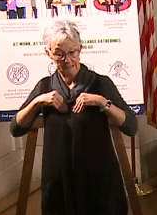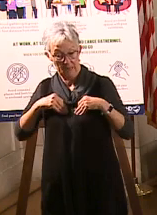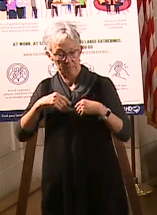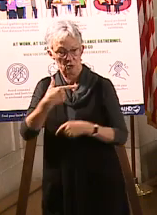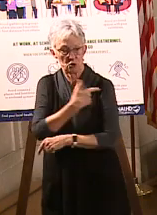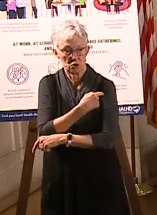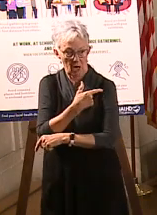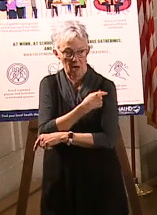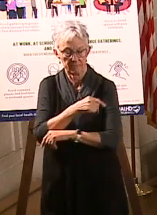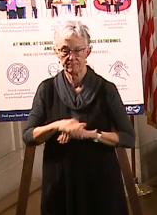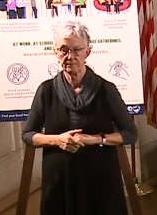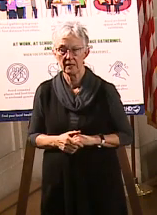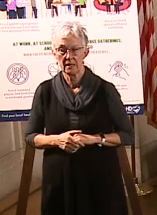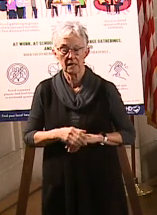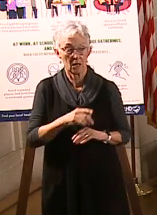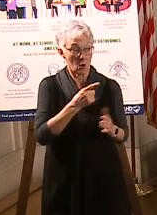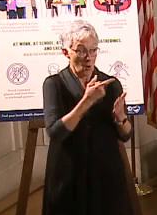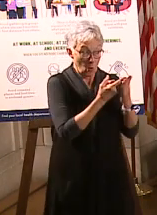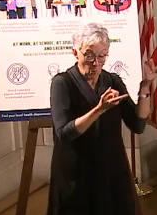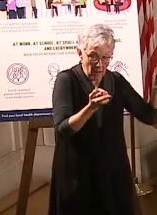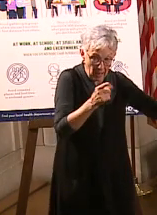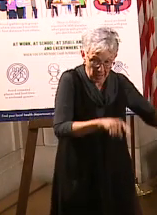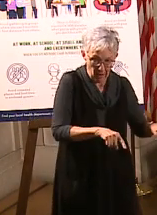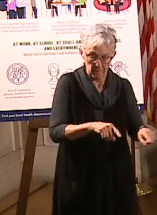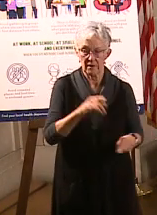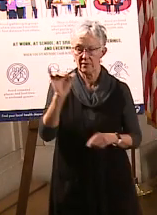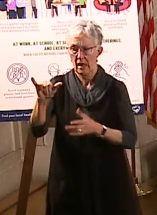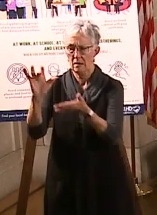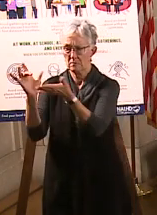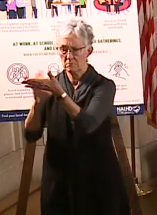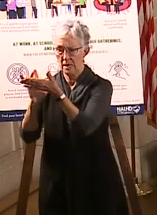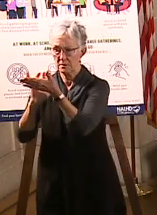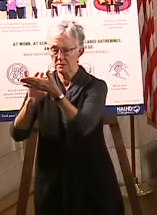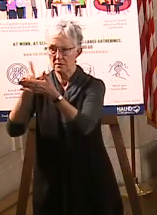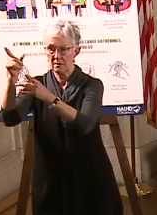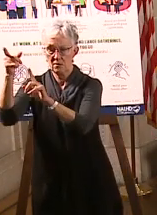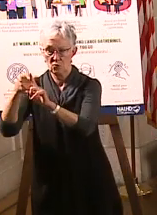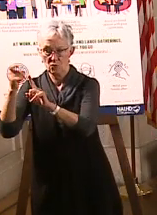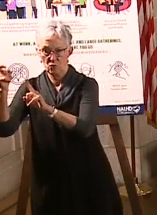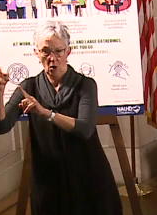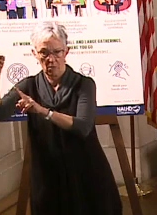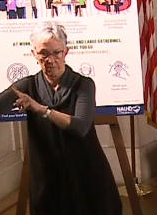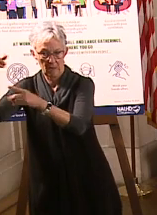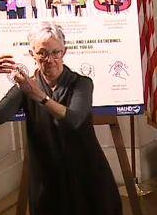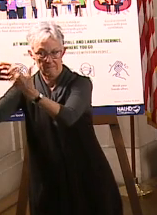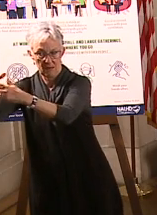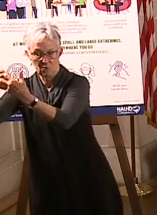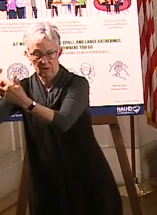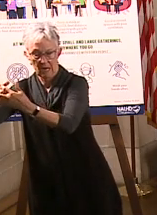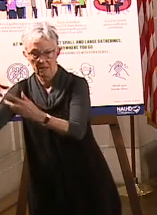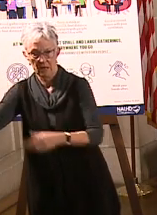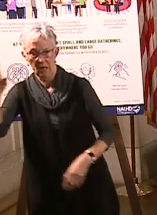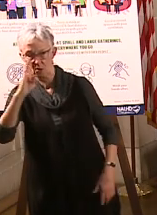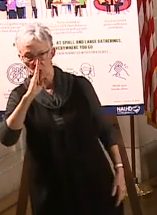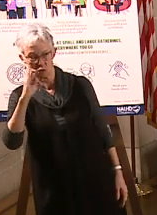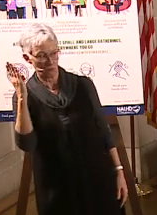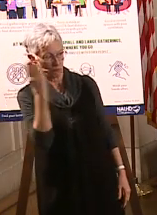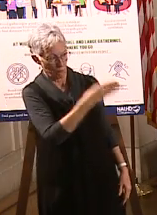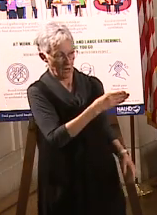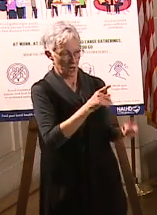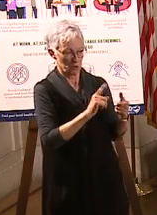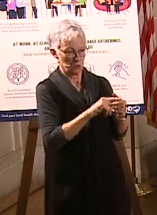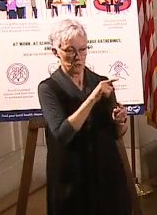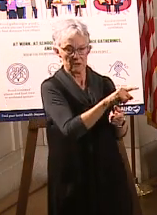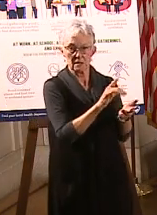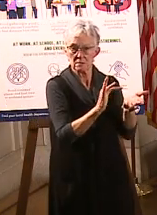are shipped directly either to the pharmacies for the pharmacy program, so that's Walgreens, CVS, Community Pharmacy, to be able to be distributed.